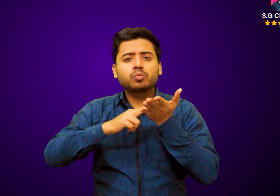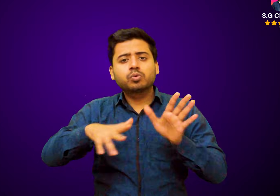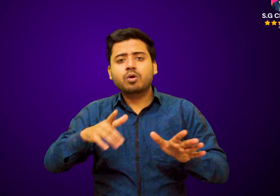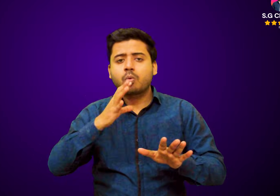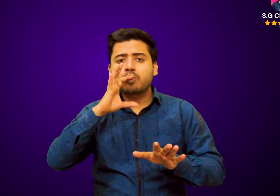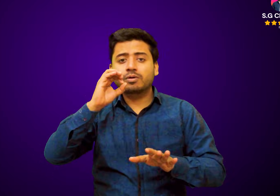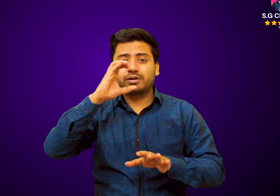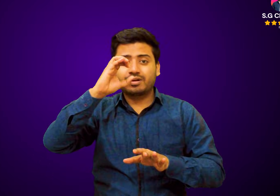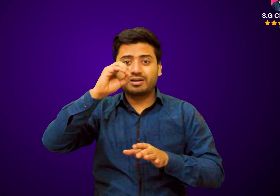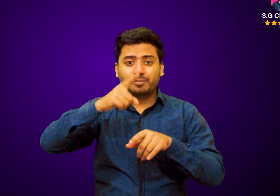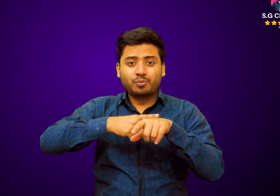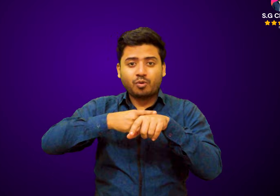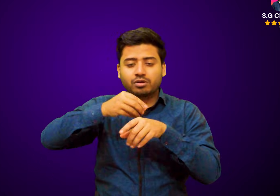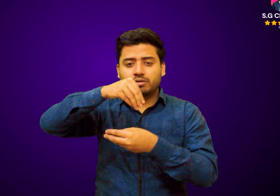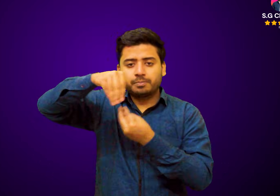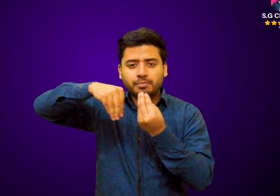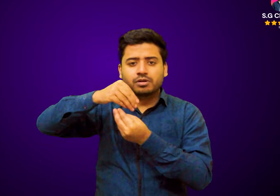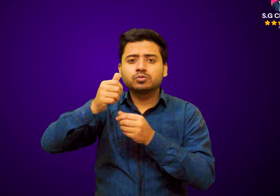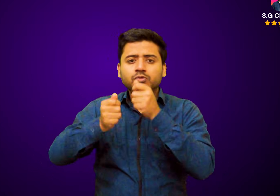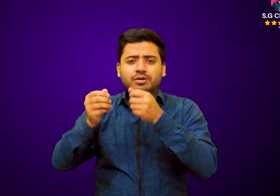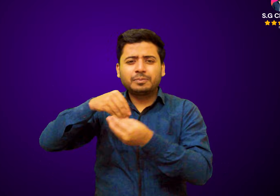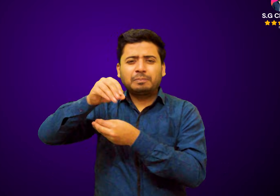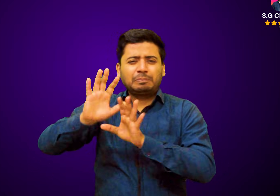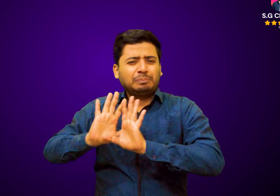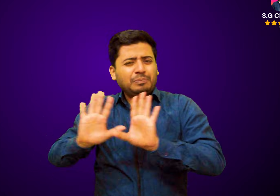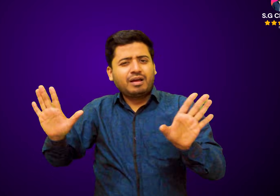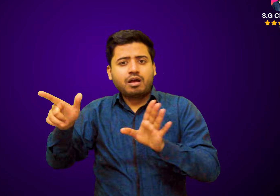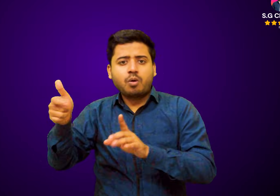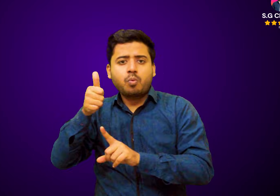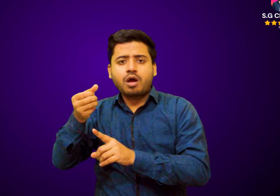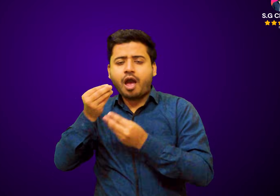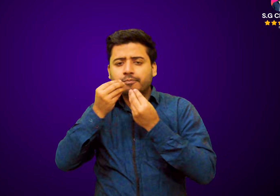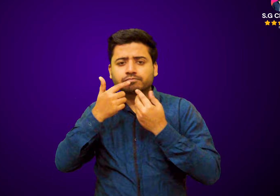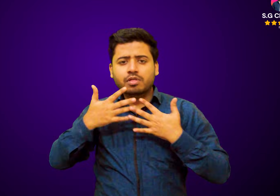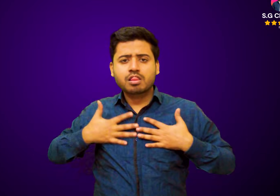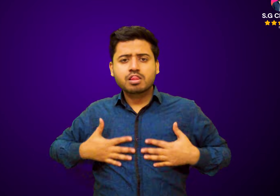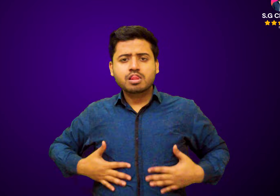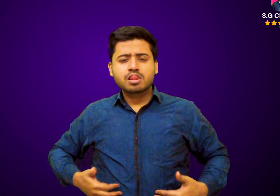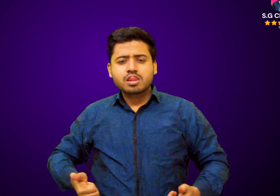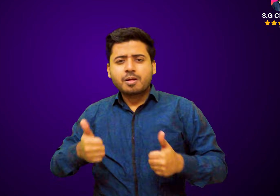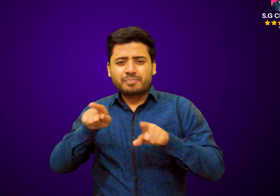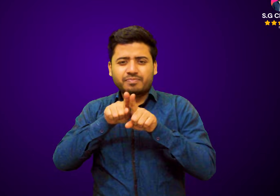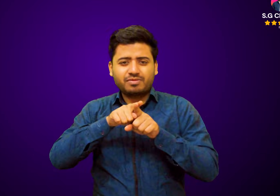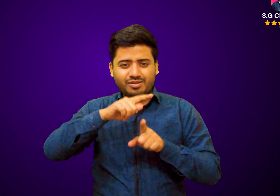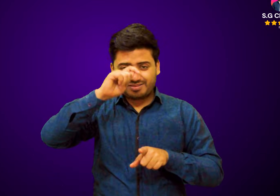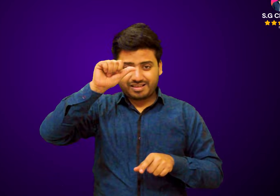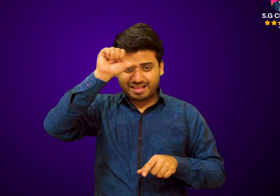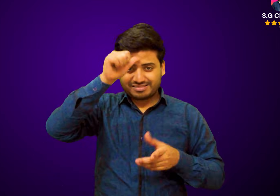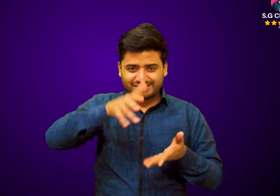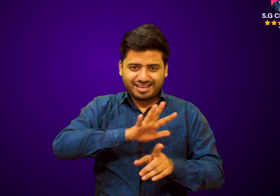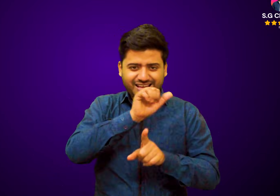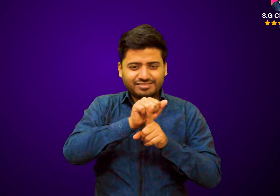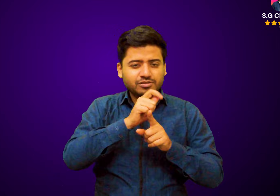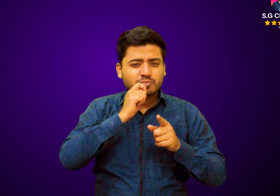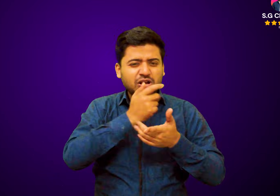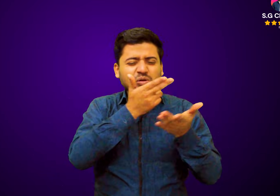Anudama. How to choose better chocolates? Check the label. Look for cocoa solids or cocoa mass as a primary ingredient,